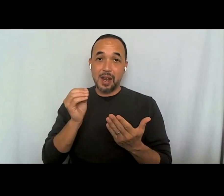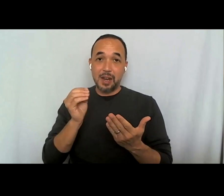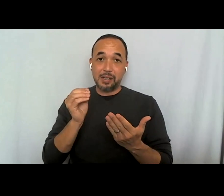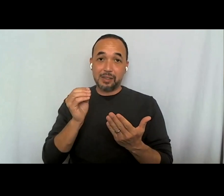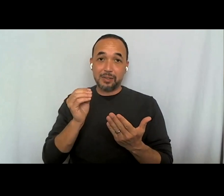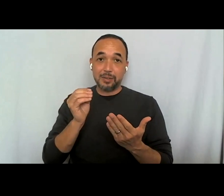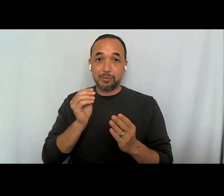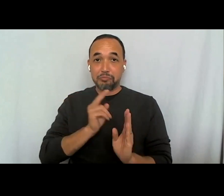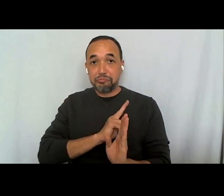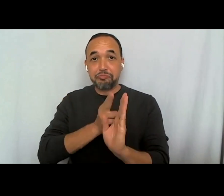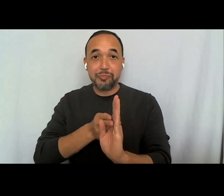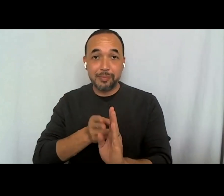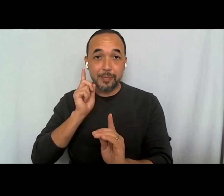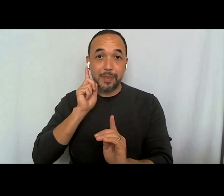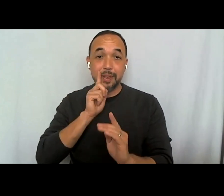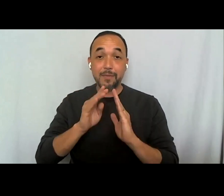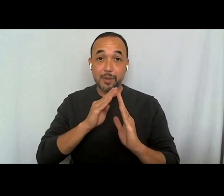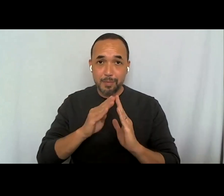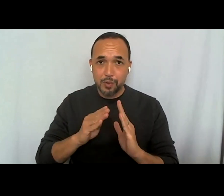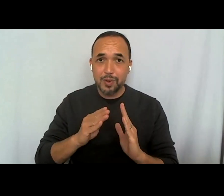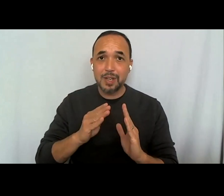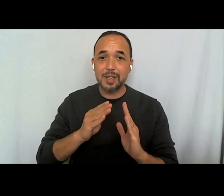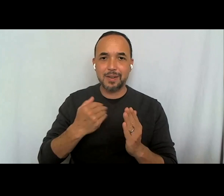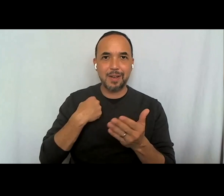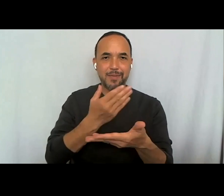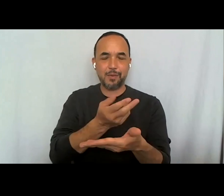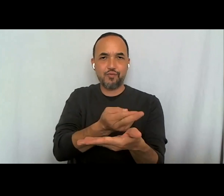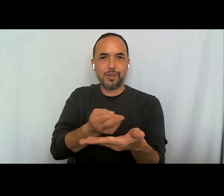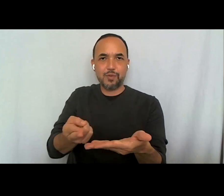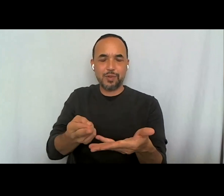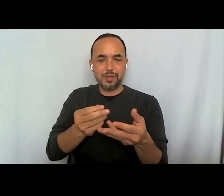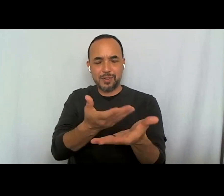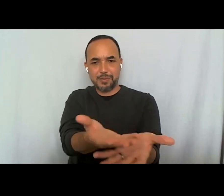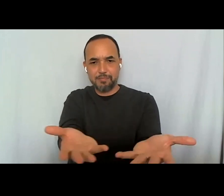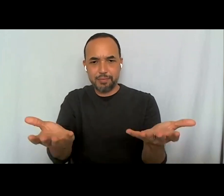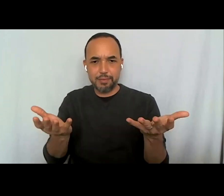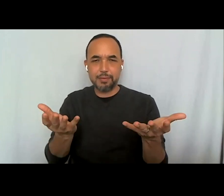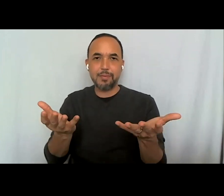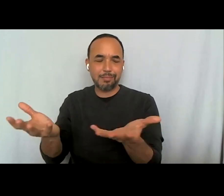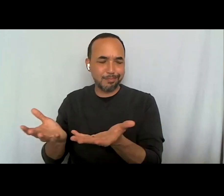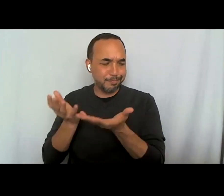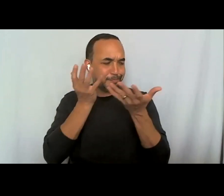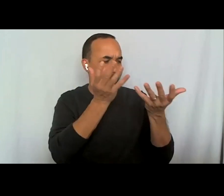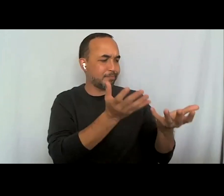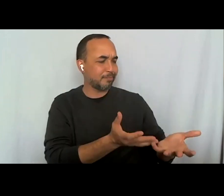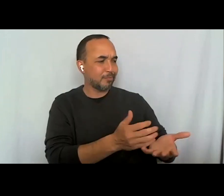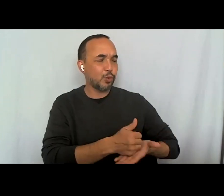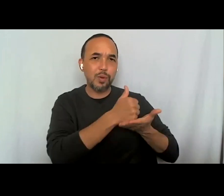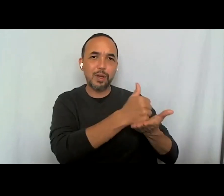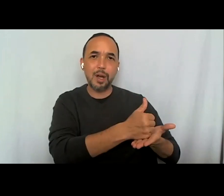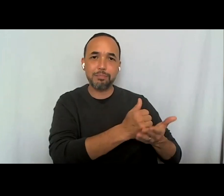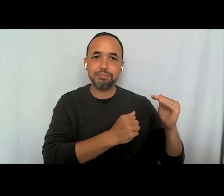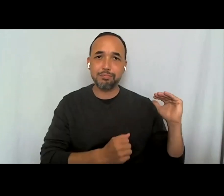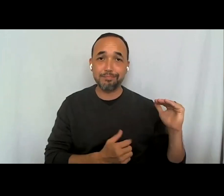and have all these resources that we could utilize to help our child.